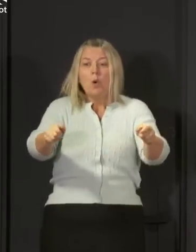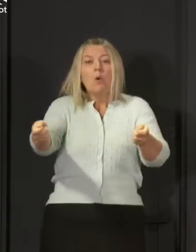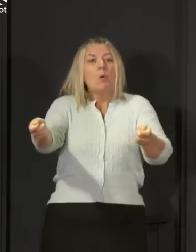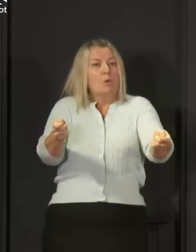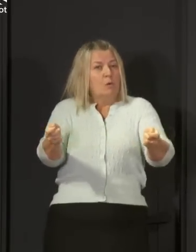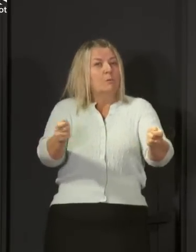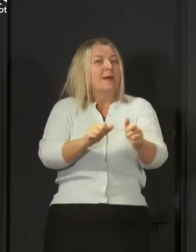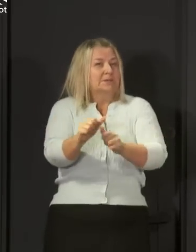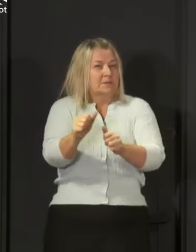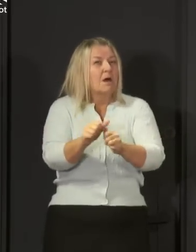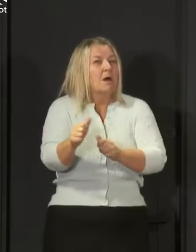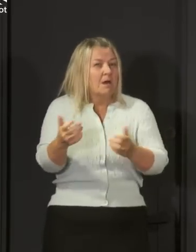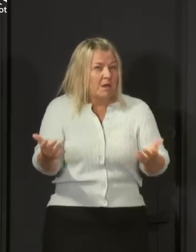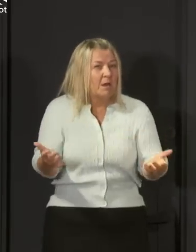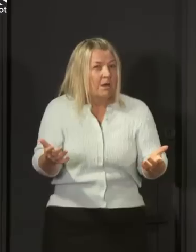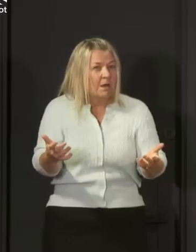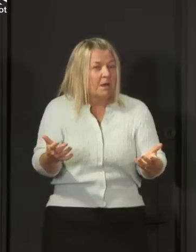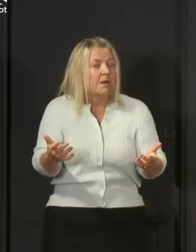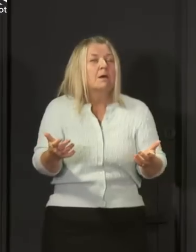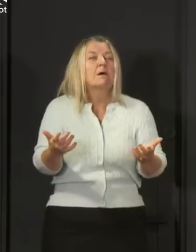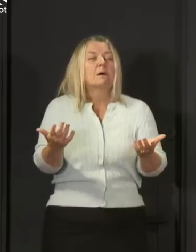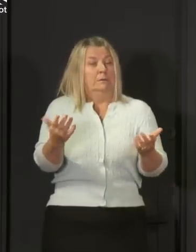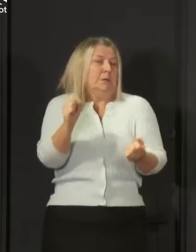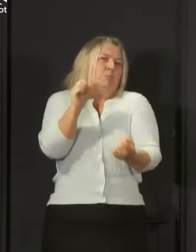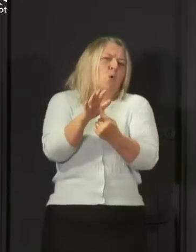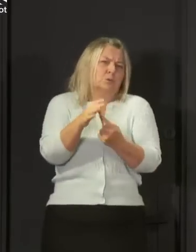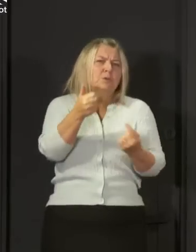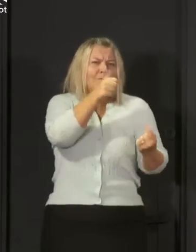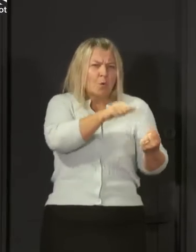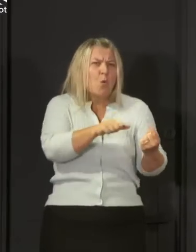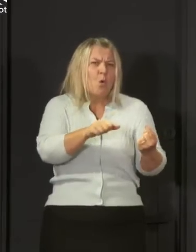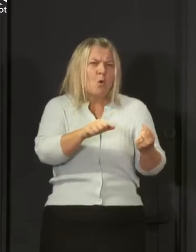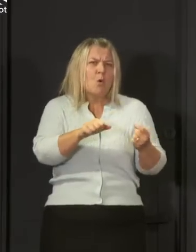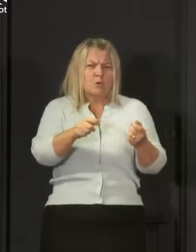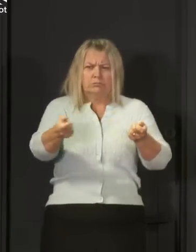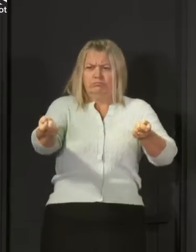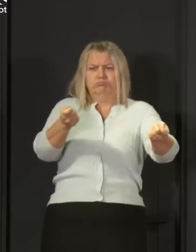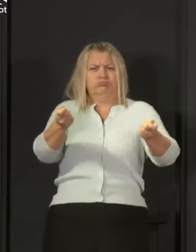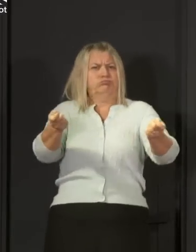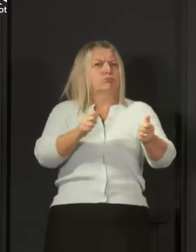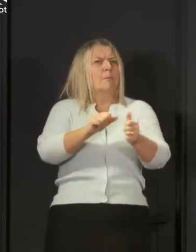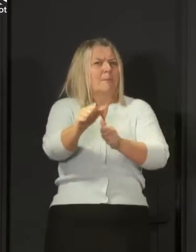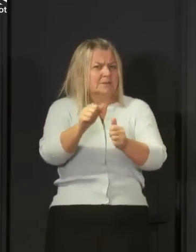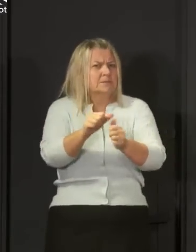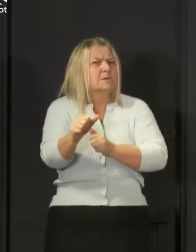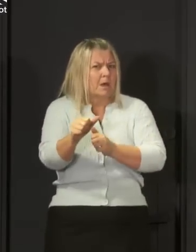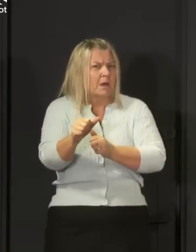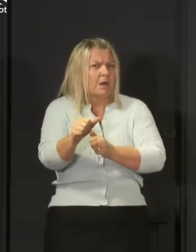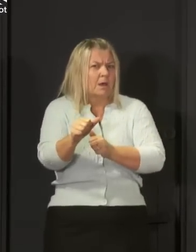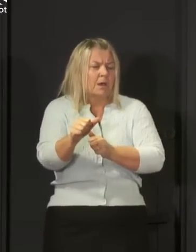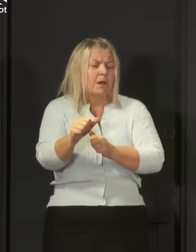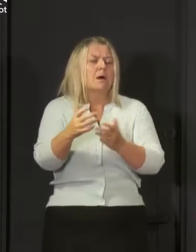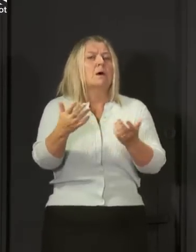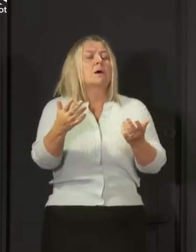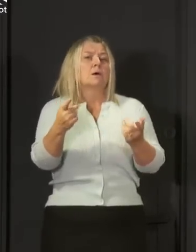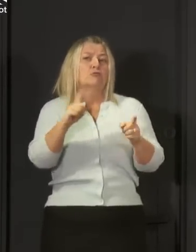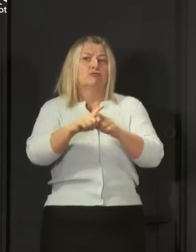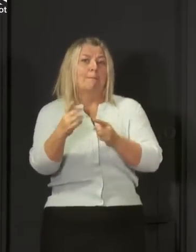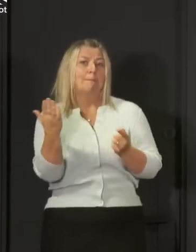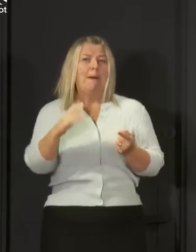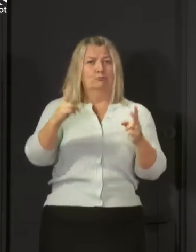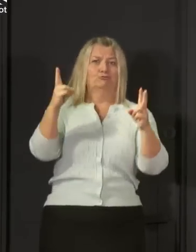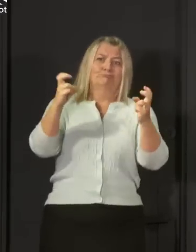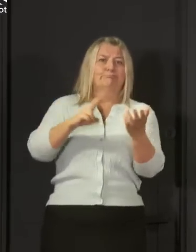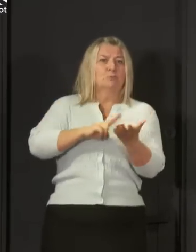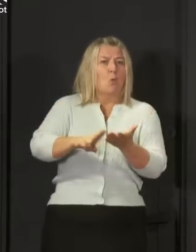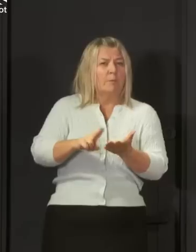important, before things return to normal or as they were before these restrictions afterwards. What we want to do is use